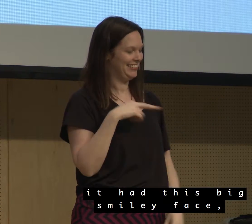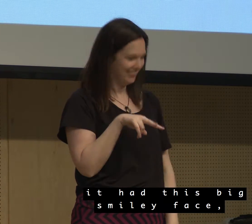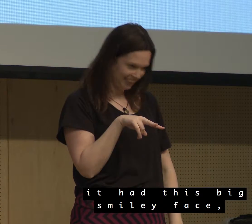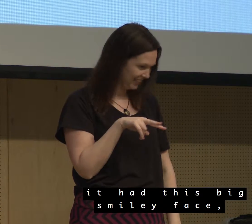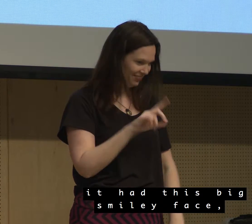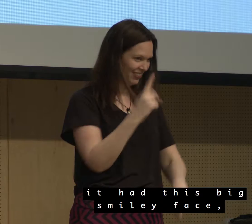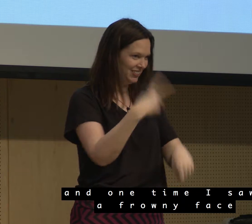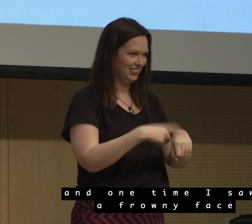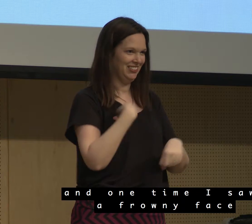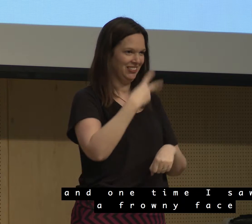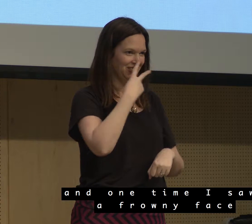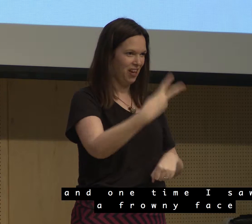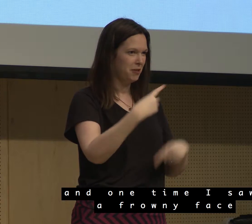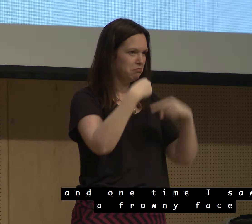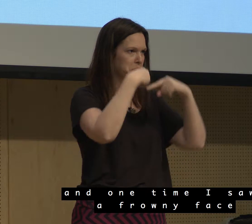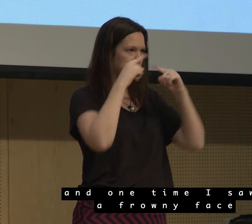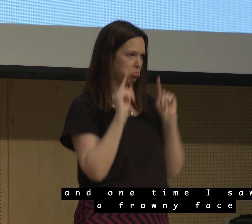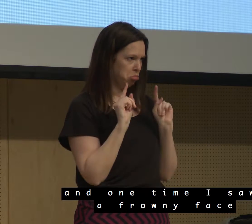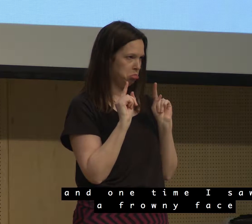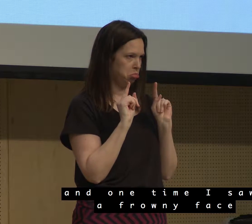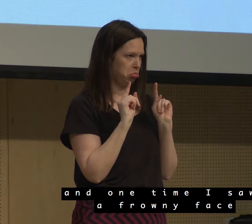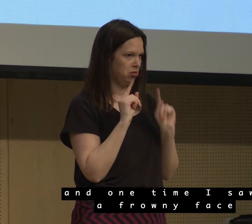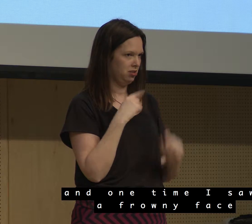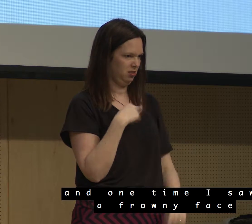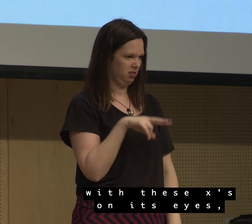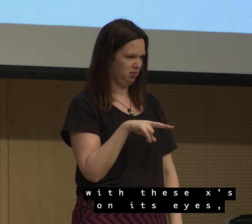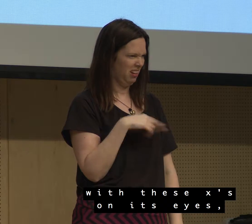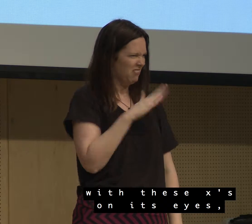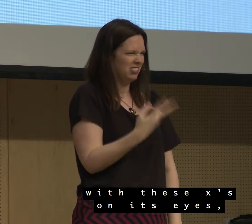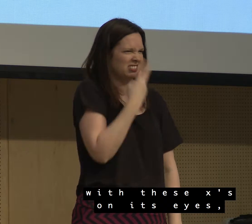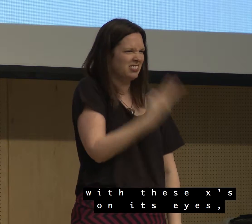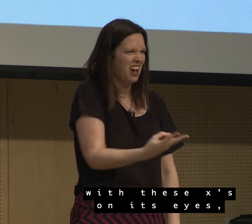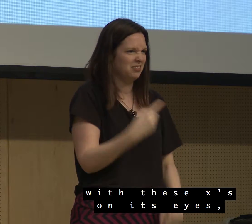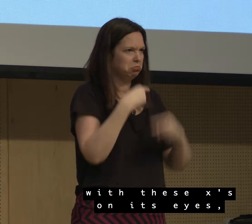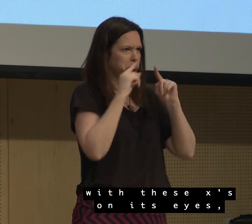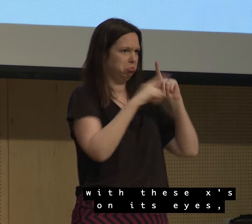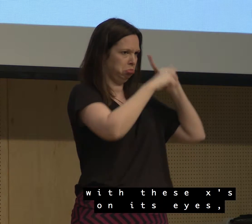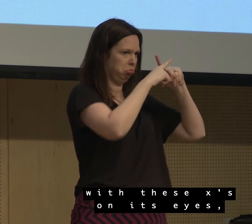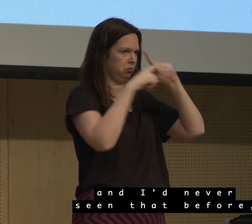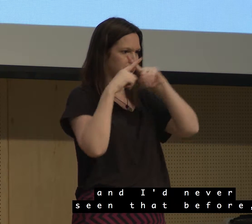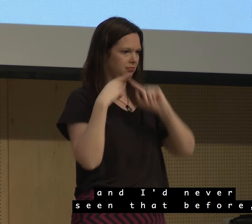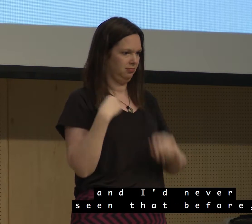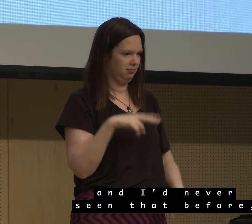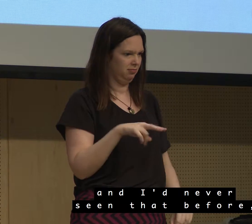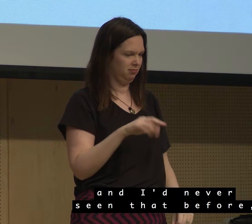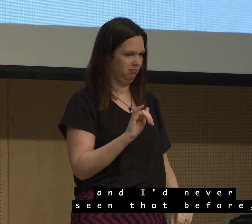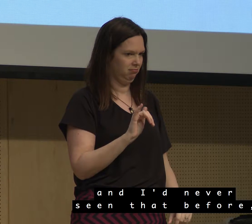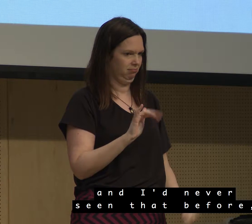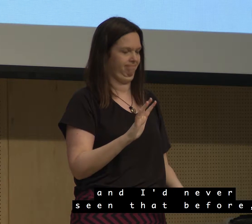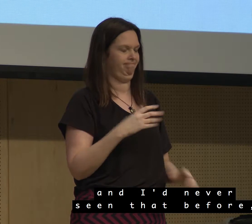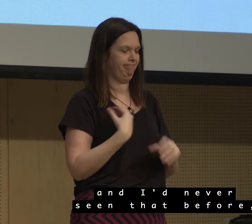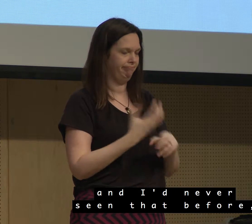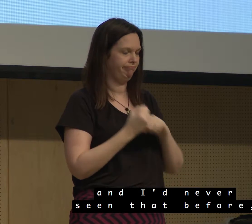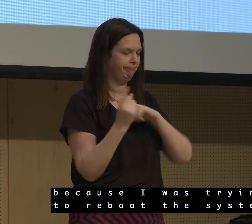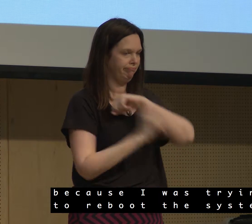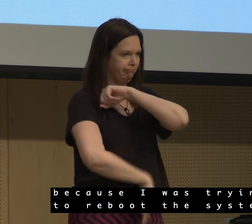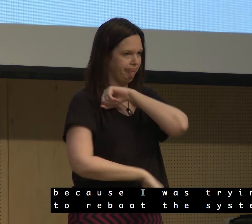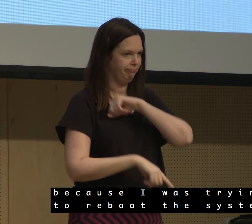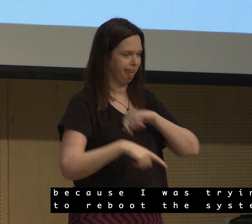smiley face. And one time, I saw a frowny face with these X's on its eyes, and I'd never seen that before because I was trying